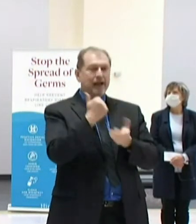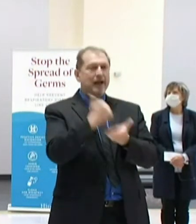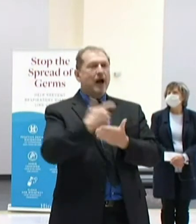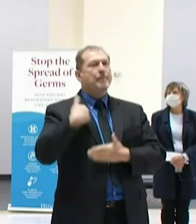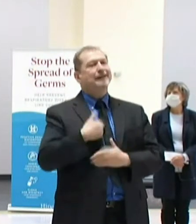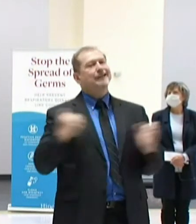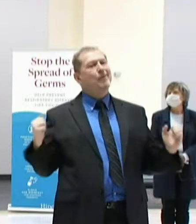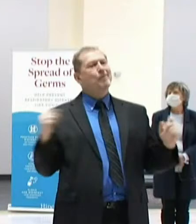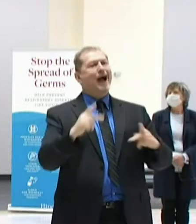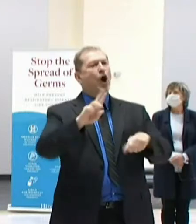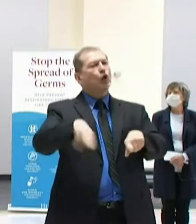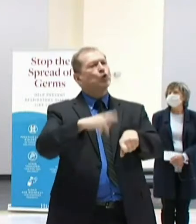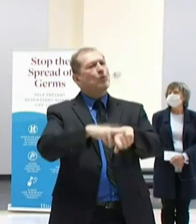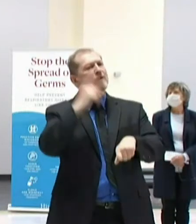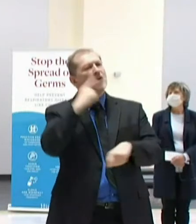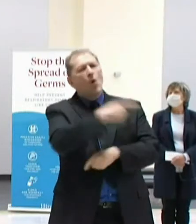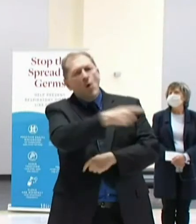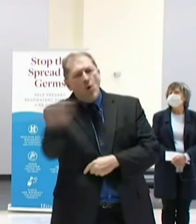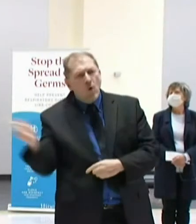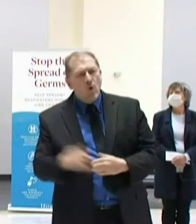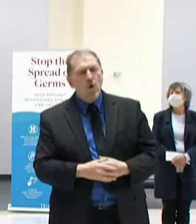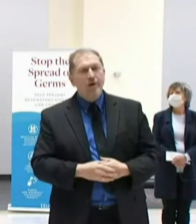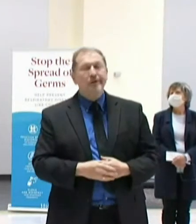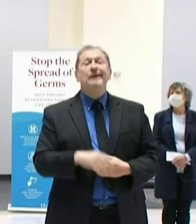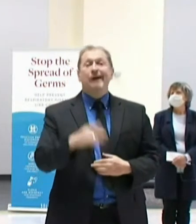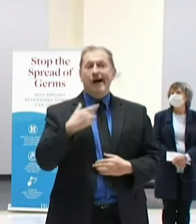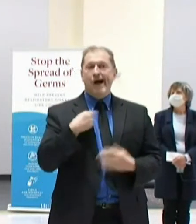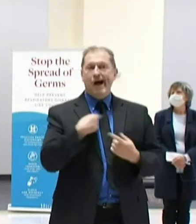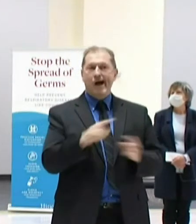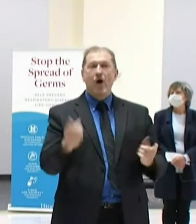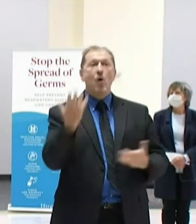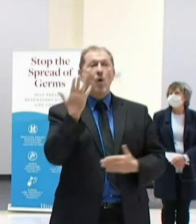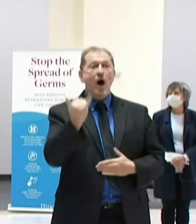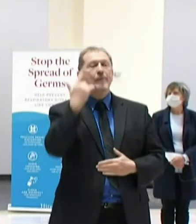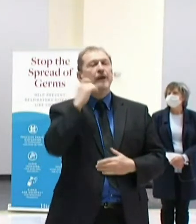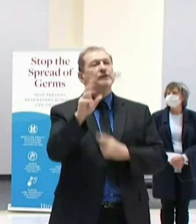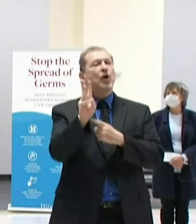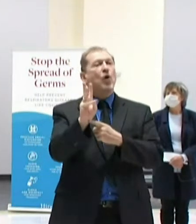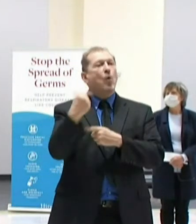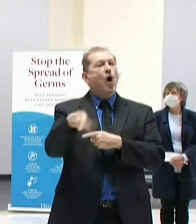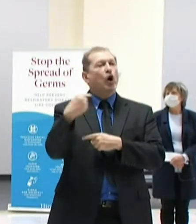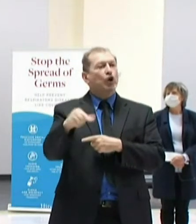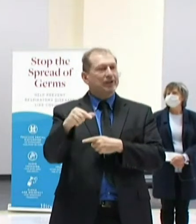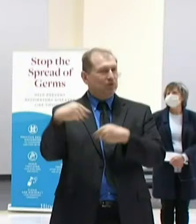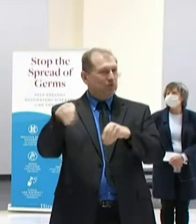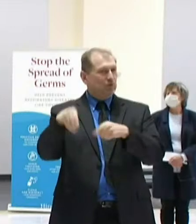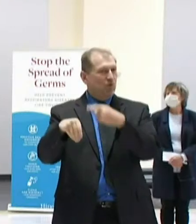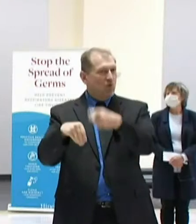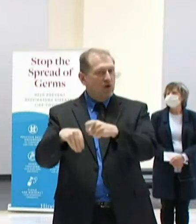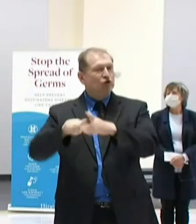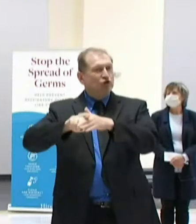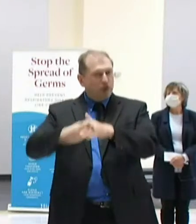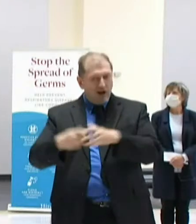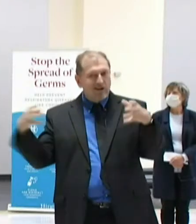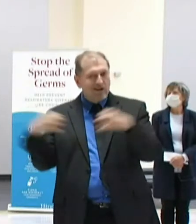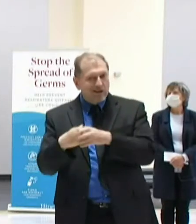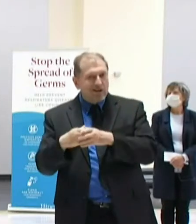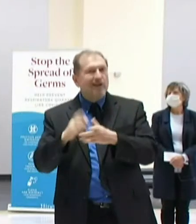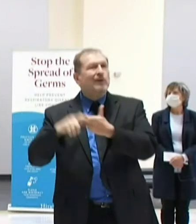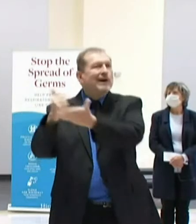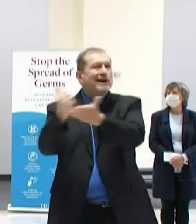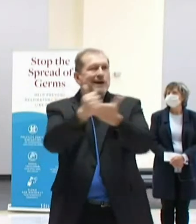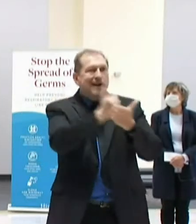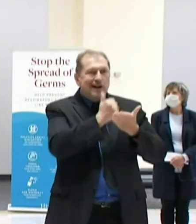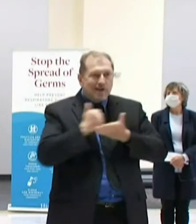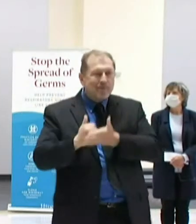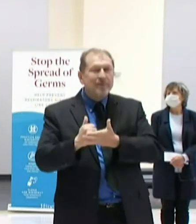I'm announcing this initiative made possible by our Illinois Walgreens teams, so those returning to these office